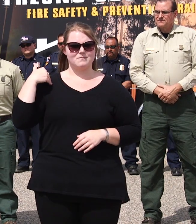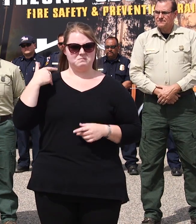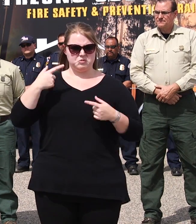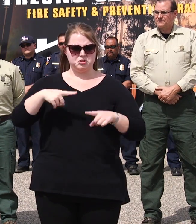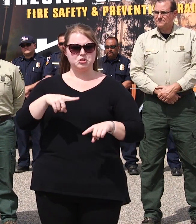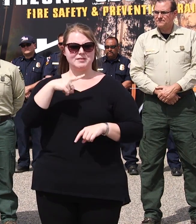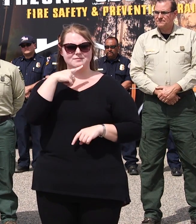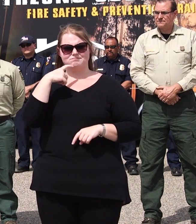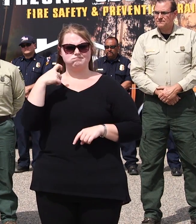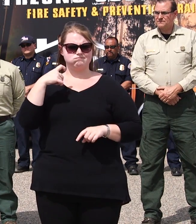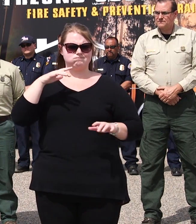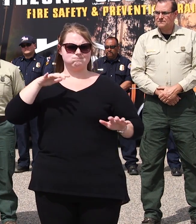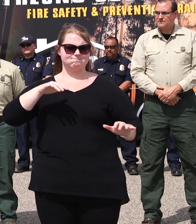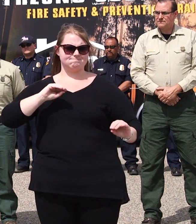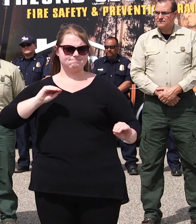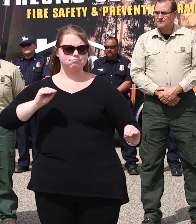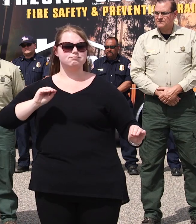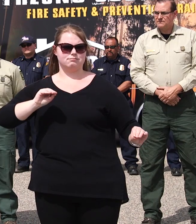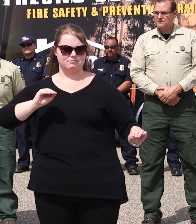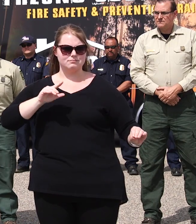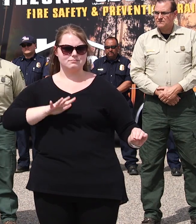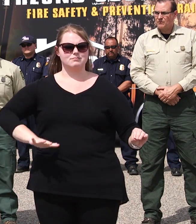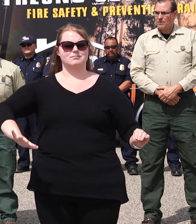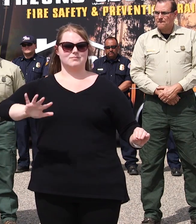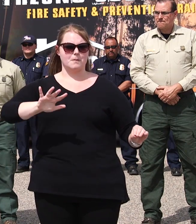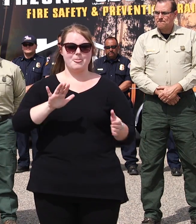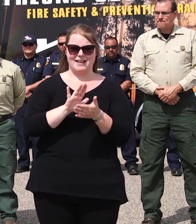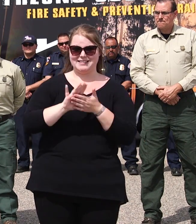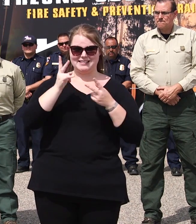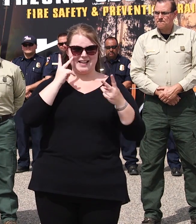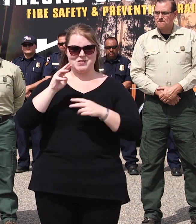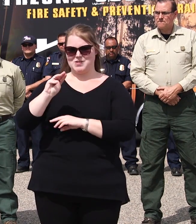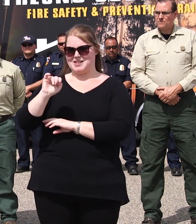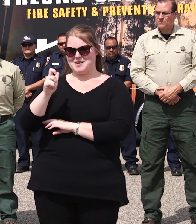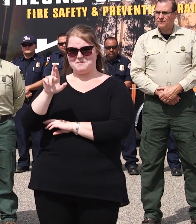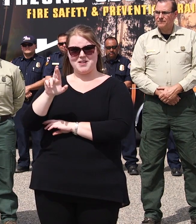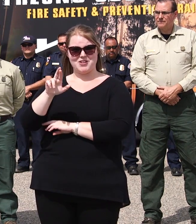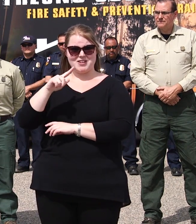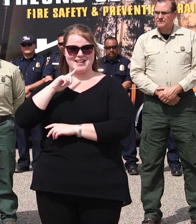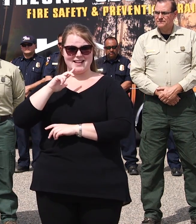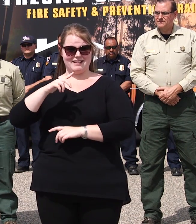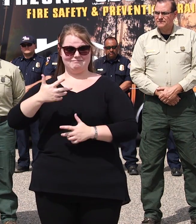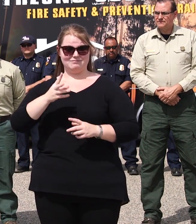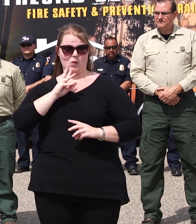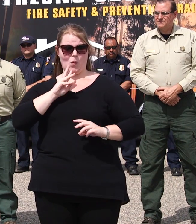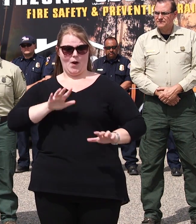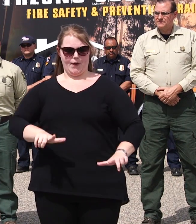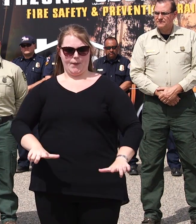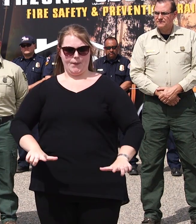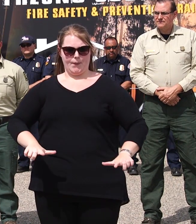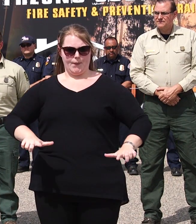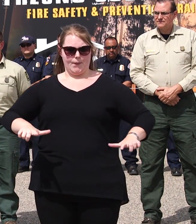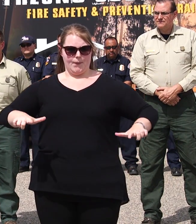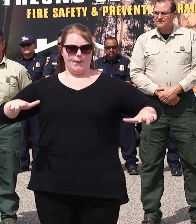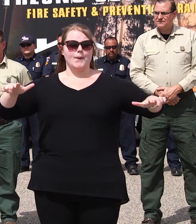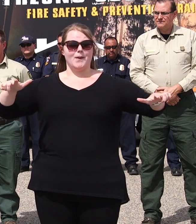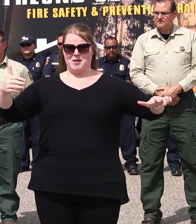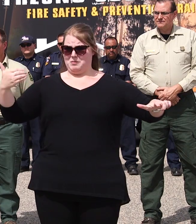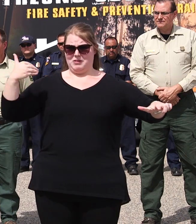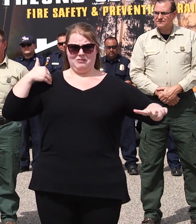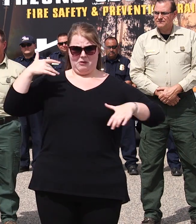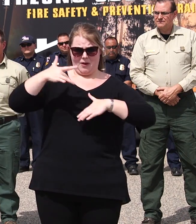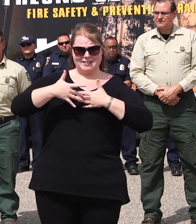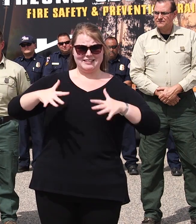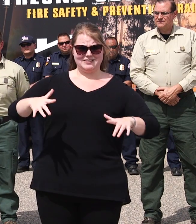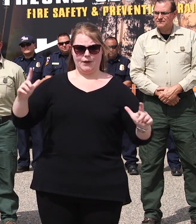the drought, and it's nice to see Millerton at the level it is. There was very little water in it last